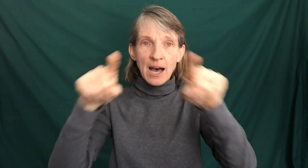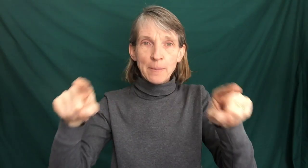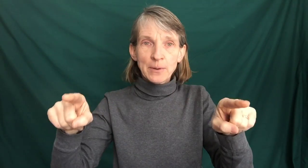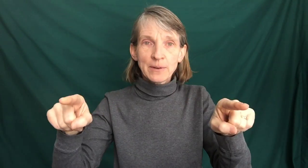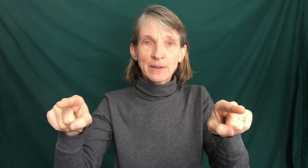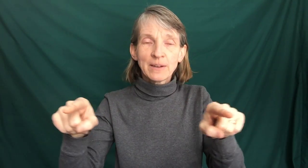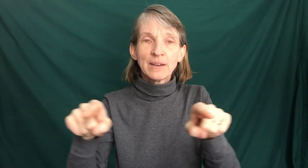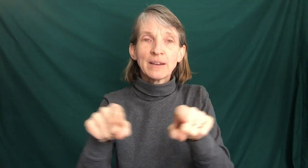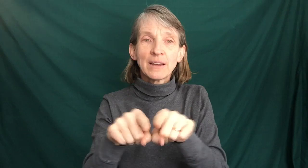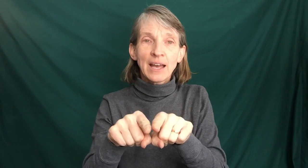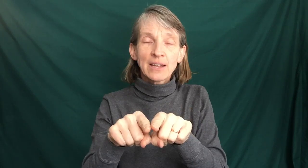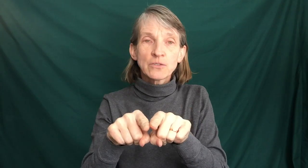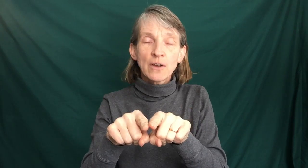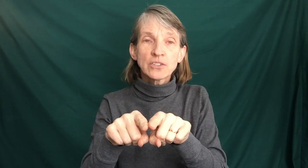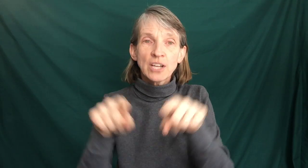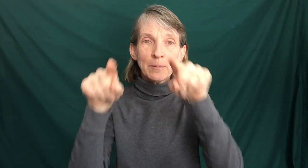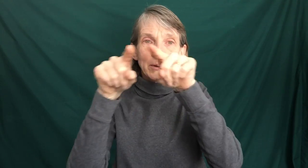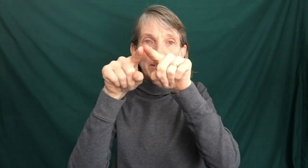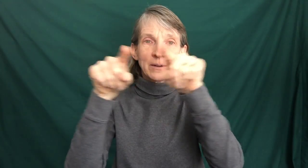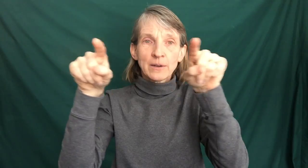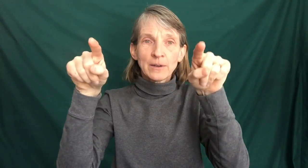top and draw the shape.